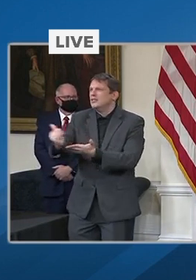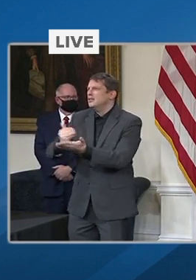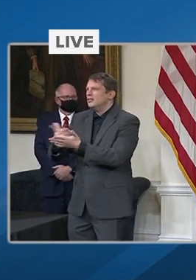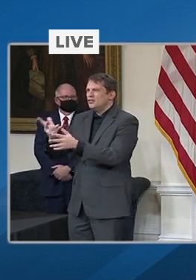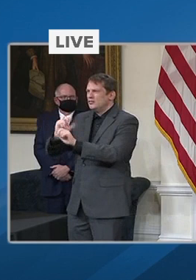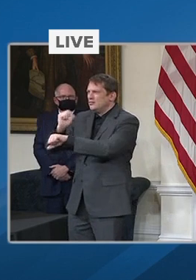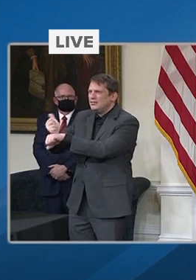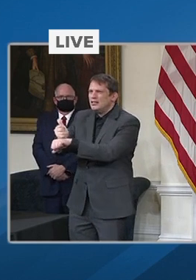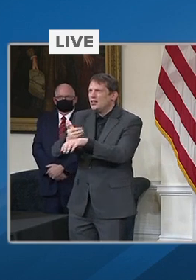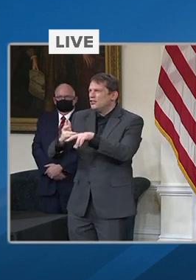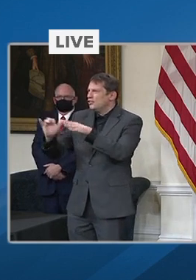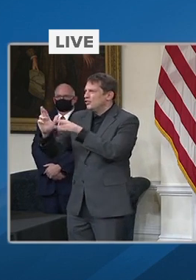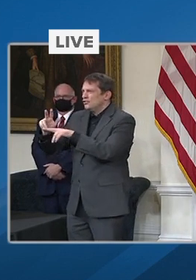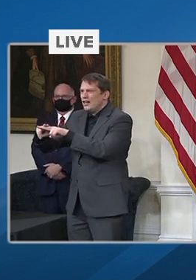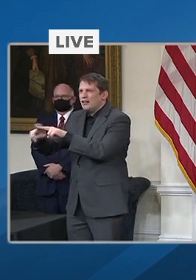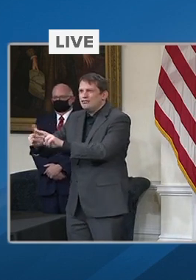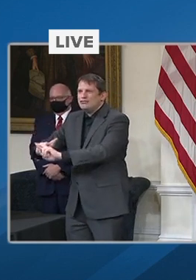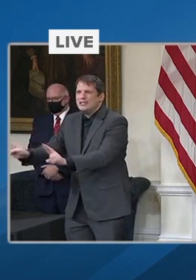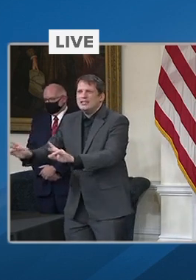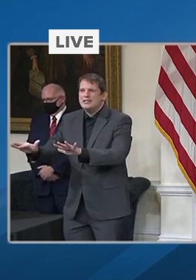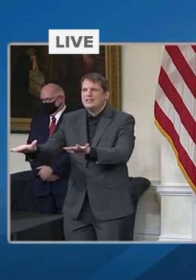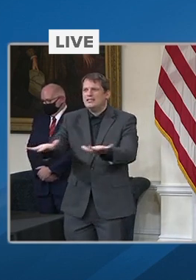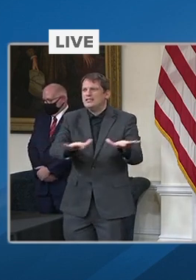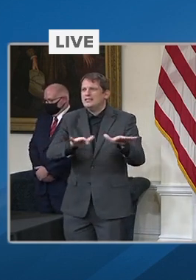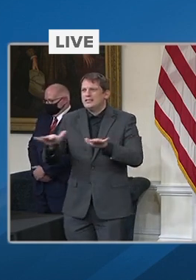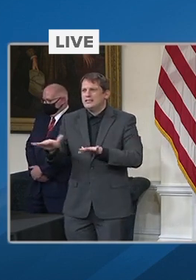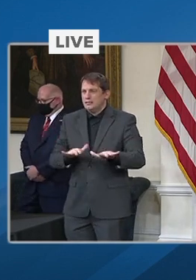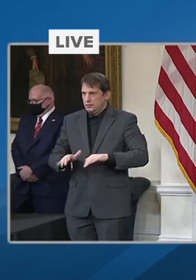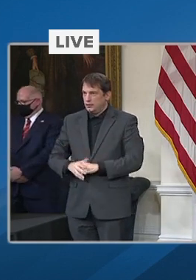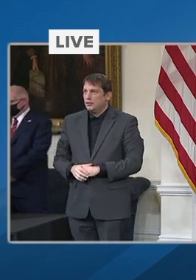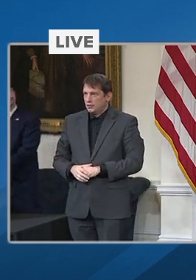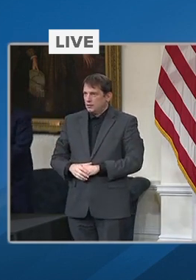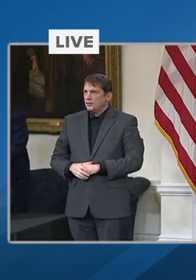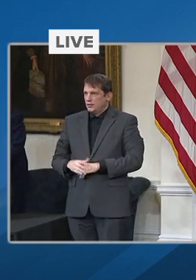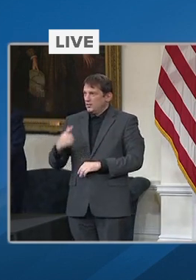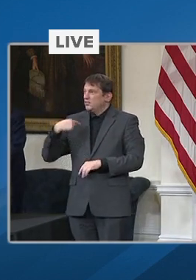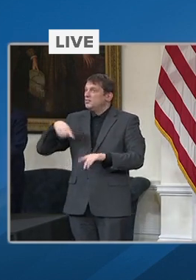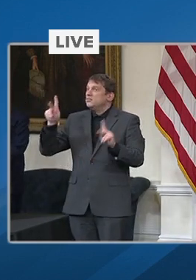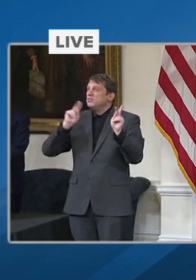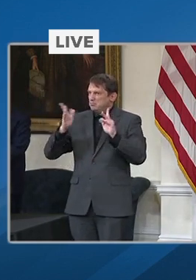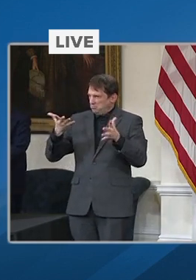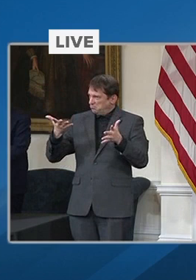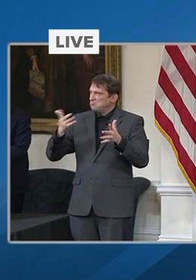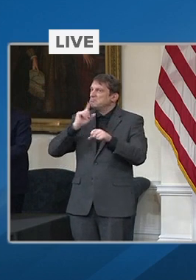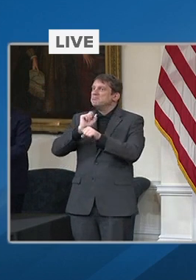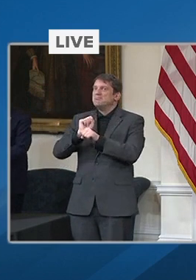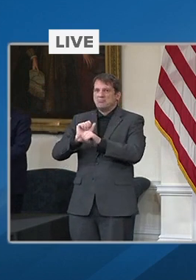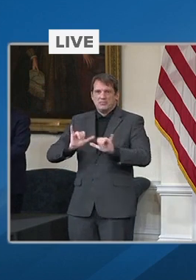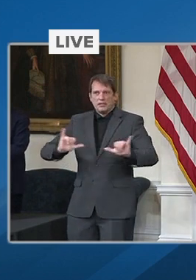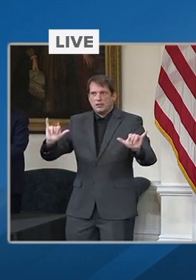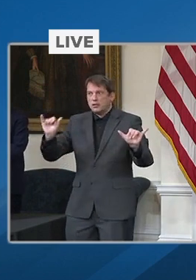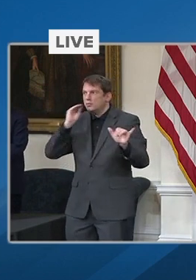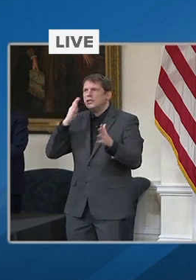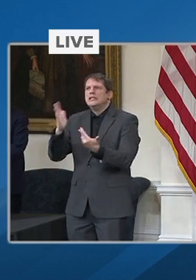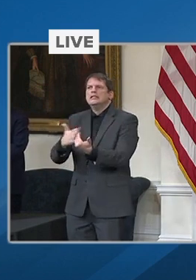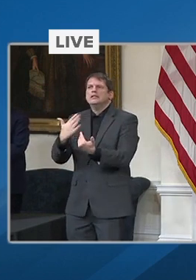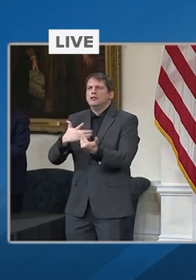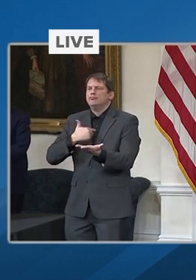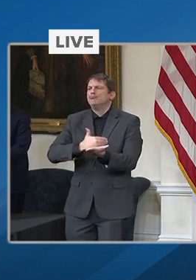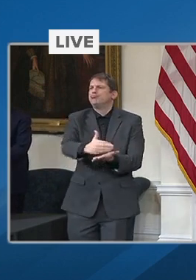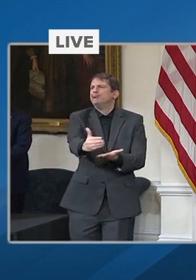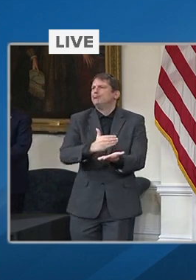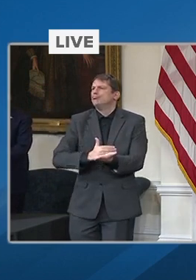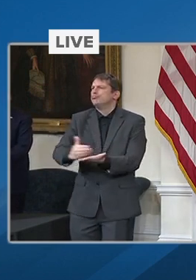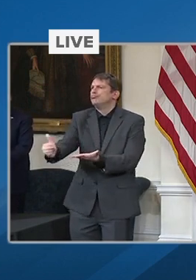network. I'd like to thank the public for truly staying home and allowing us to do that work. Because of COVID,